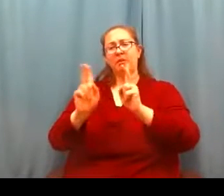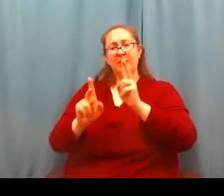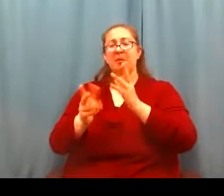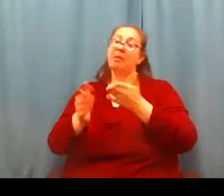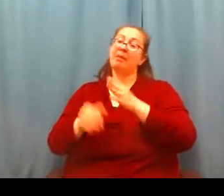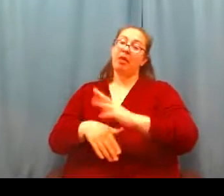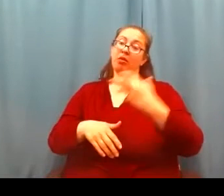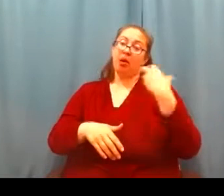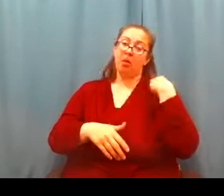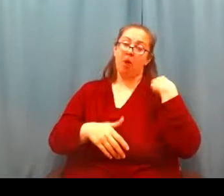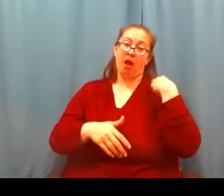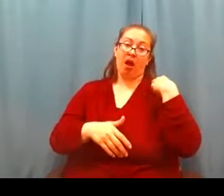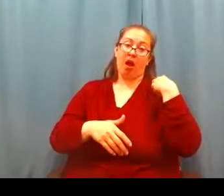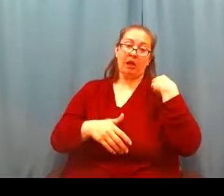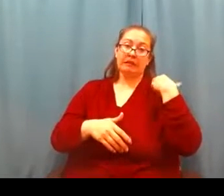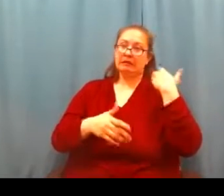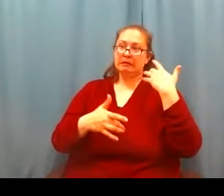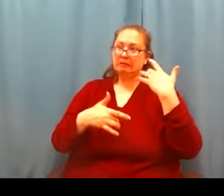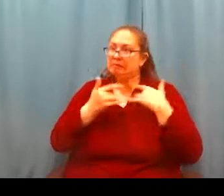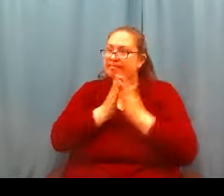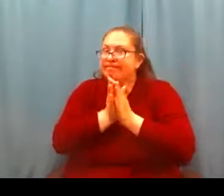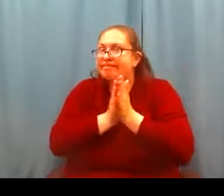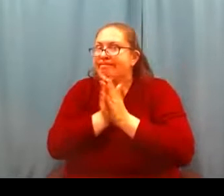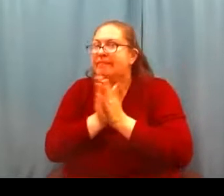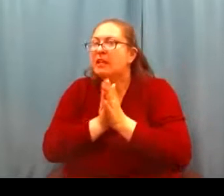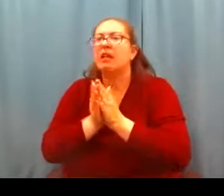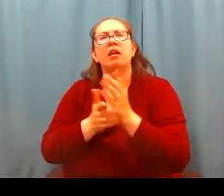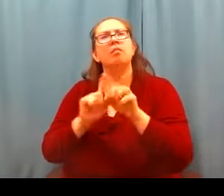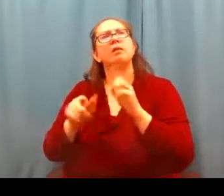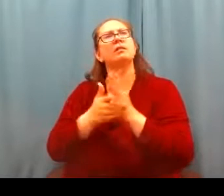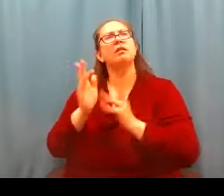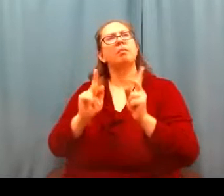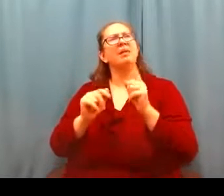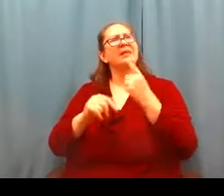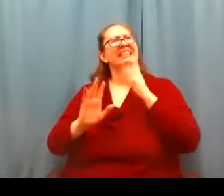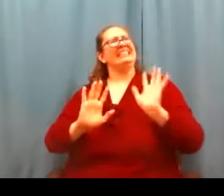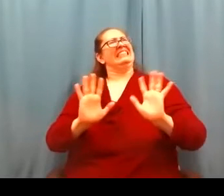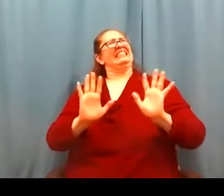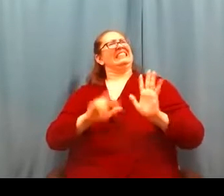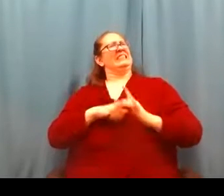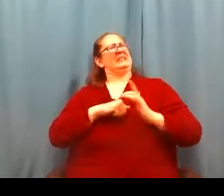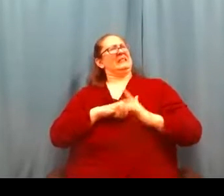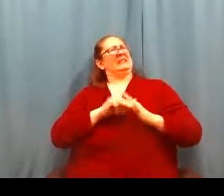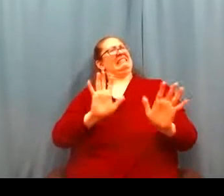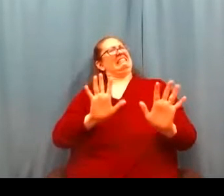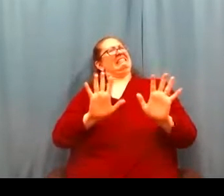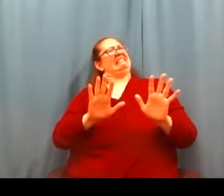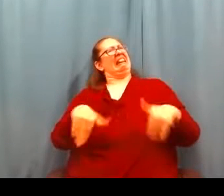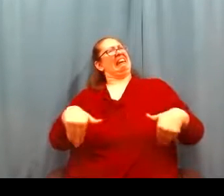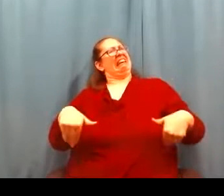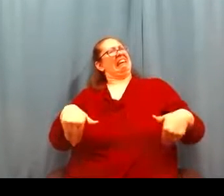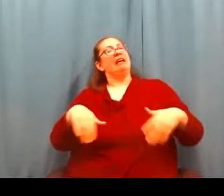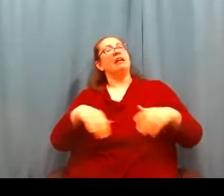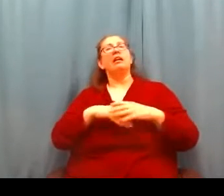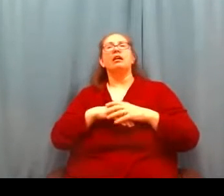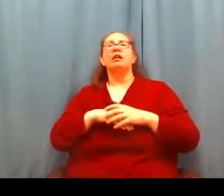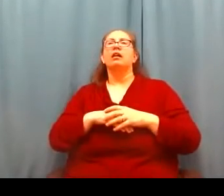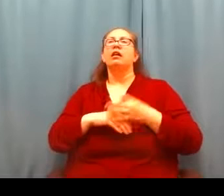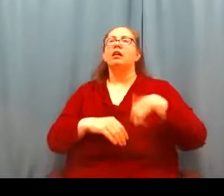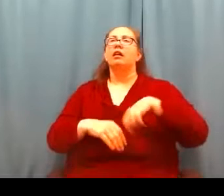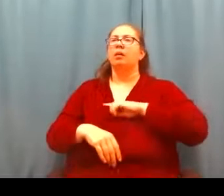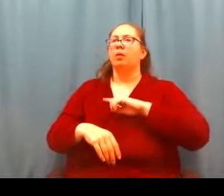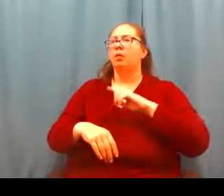just residents of the city, who think it's too early to reopen? We have been on a stay-at-home order for 8